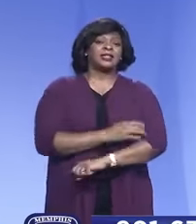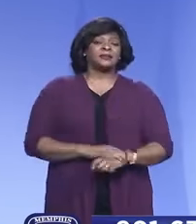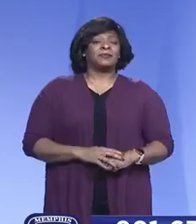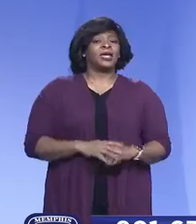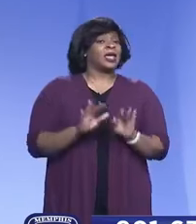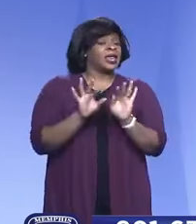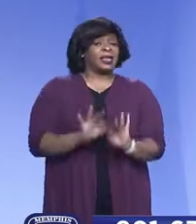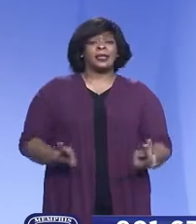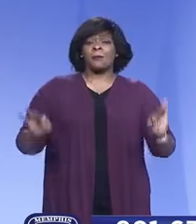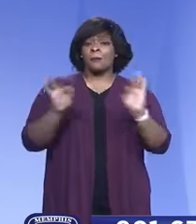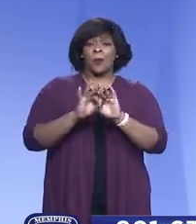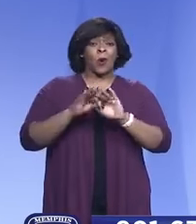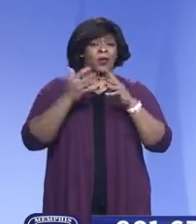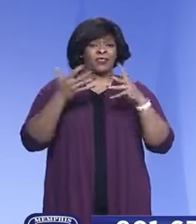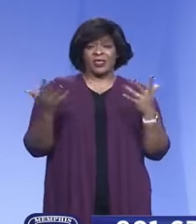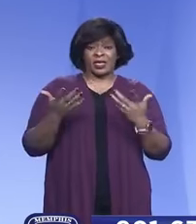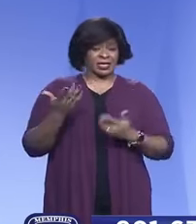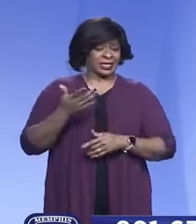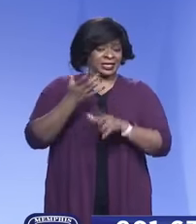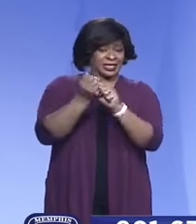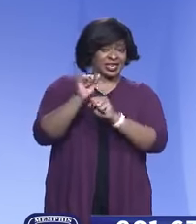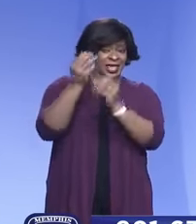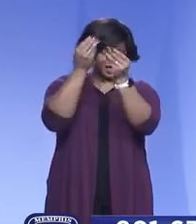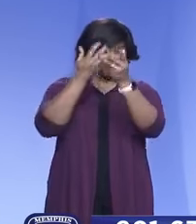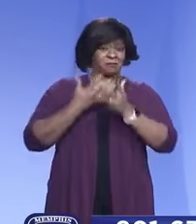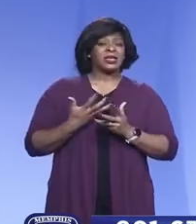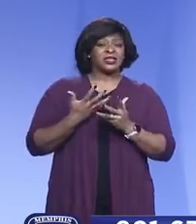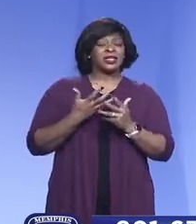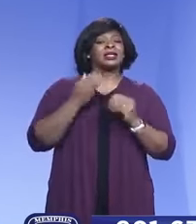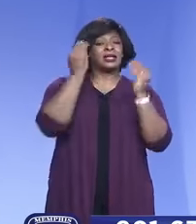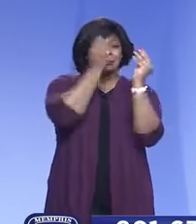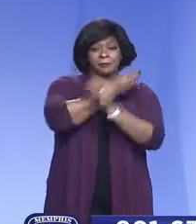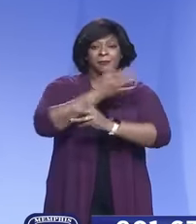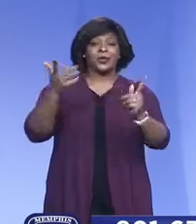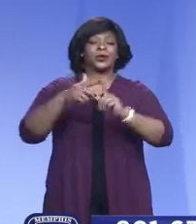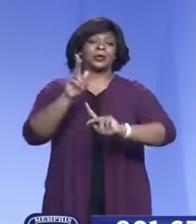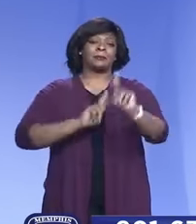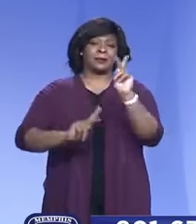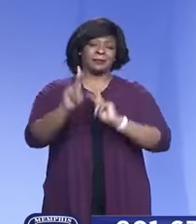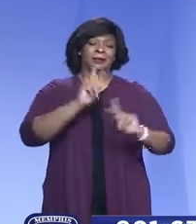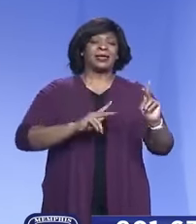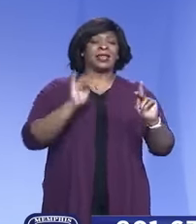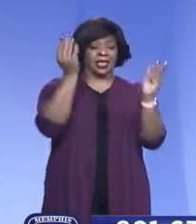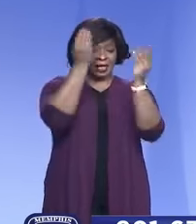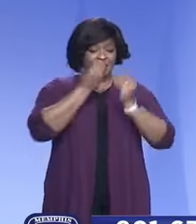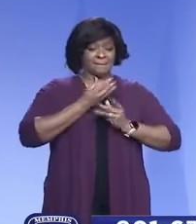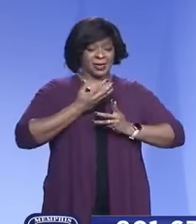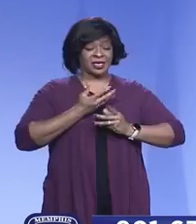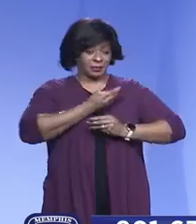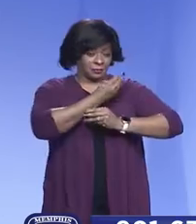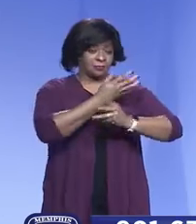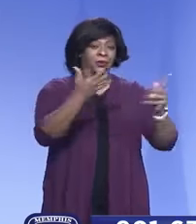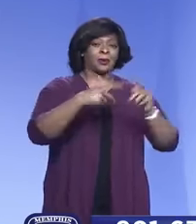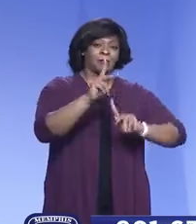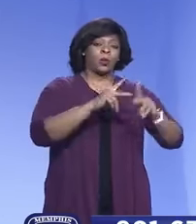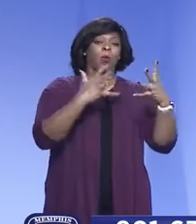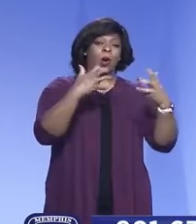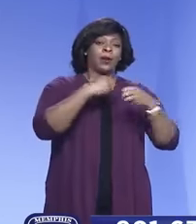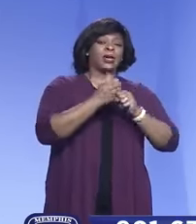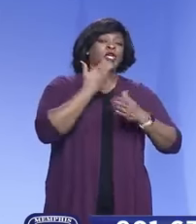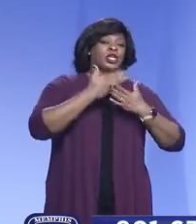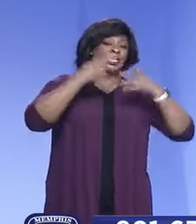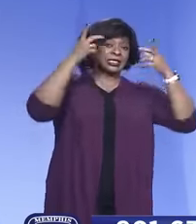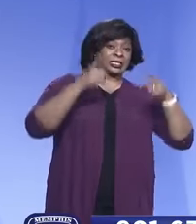key focus has to be getting information to people and getting them information that they need and want to make an